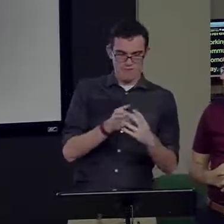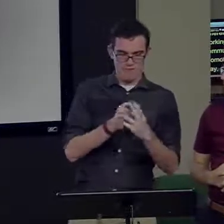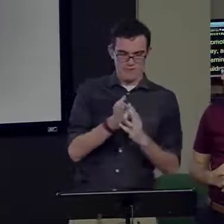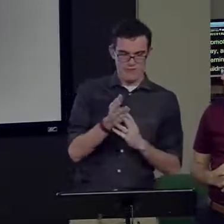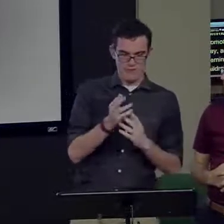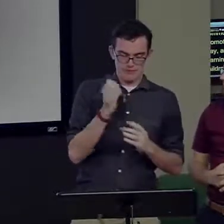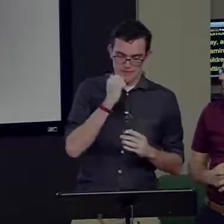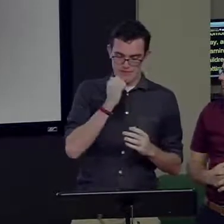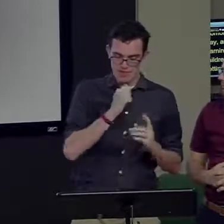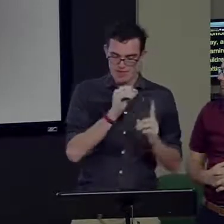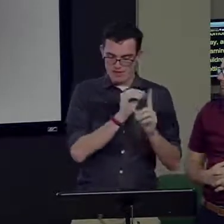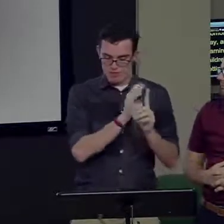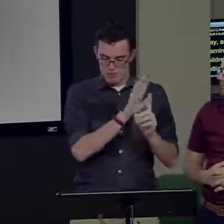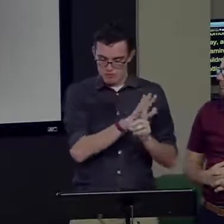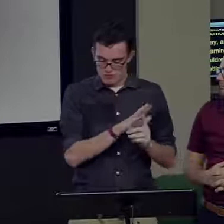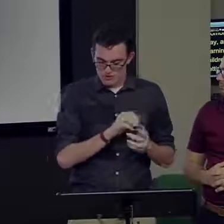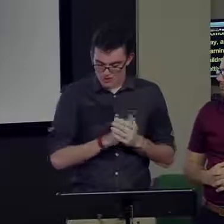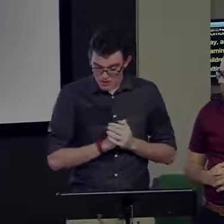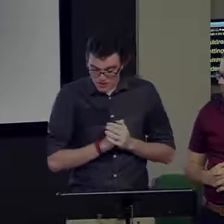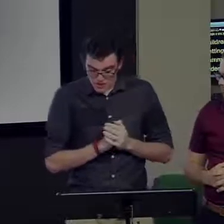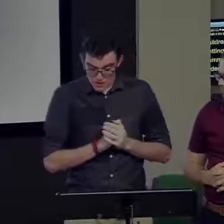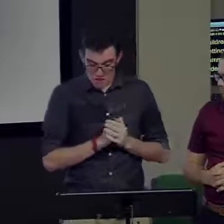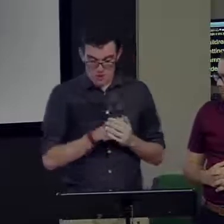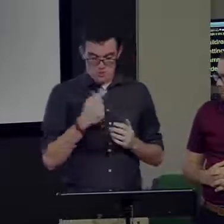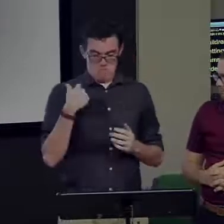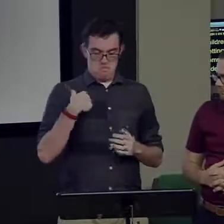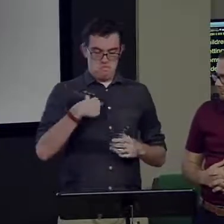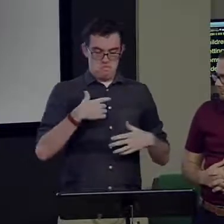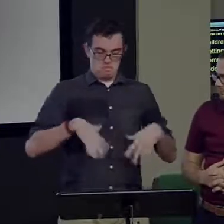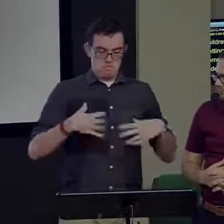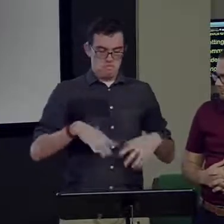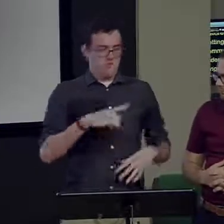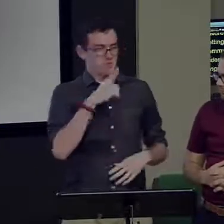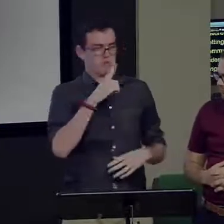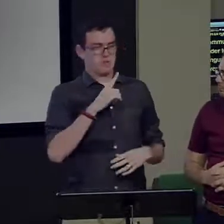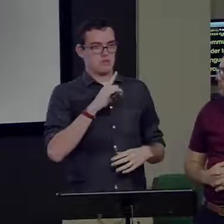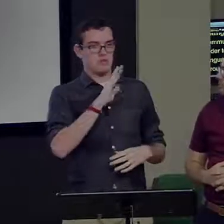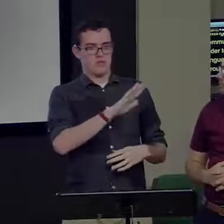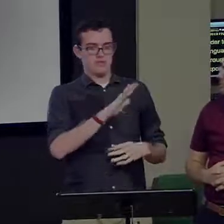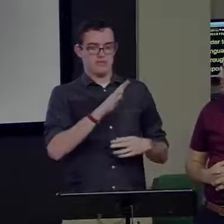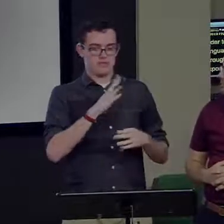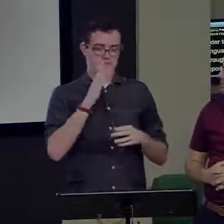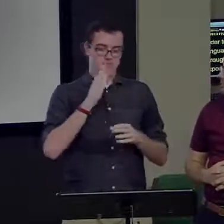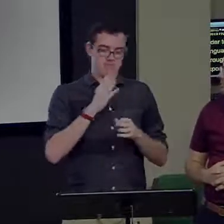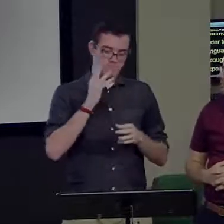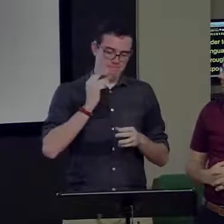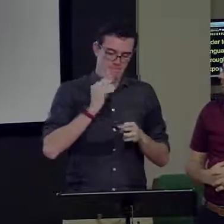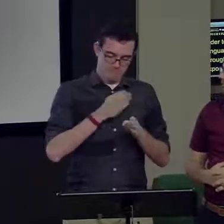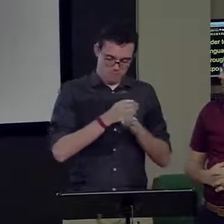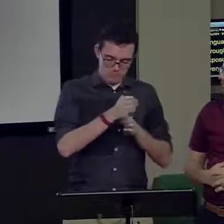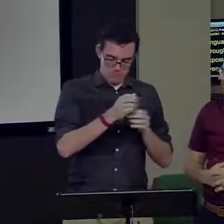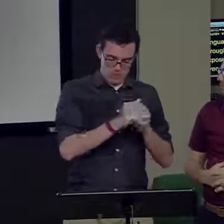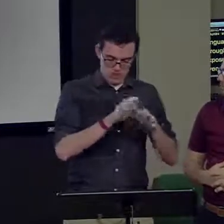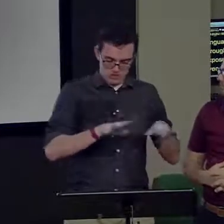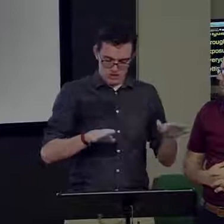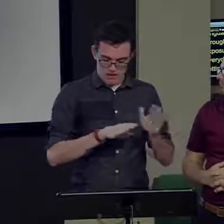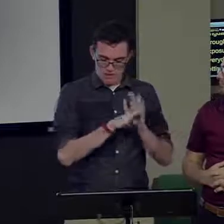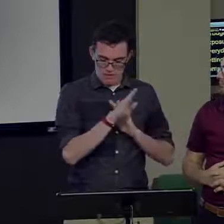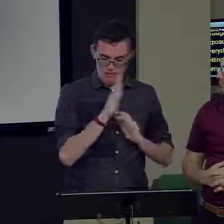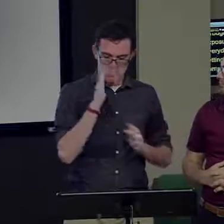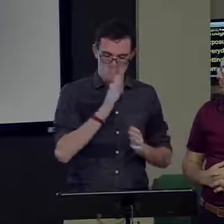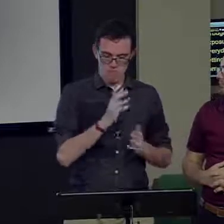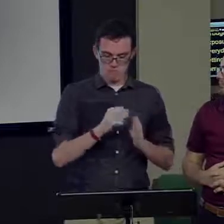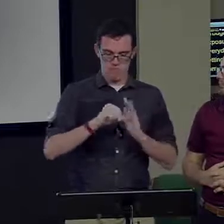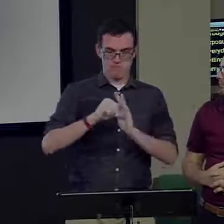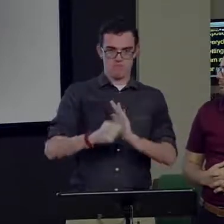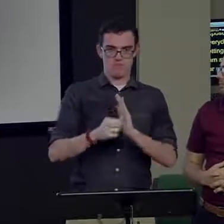through exposure in everyday settings. I am sure that her unique